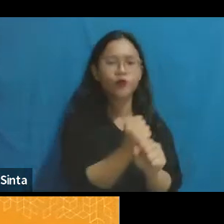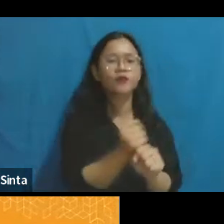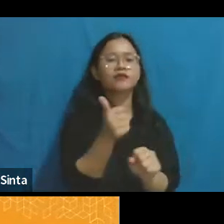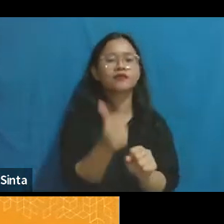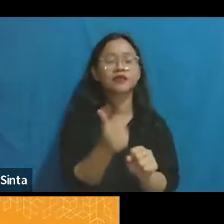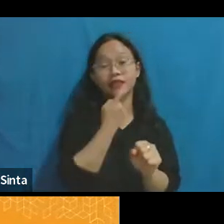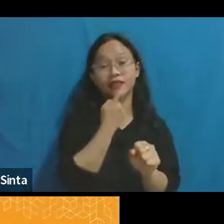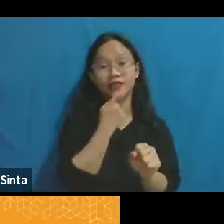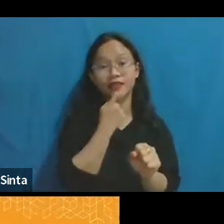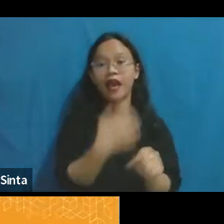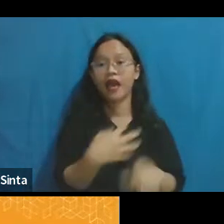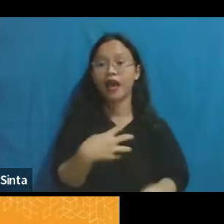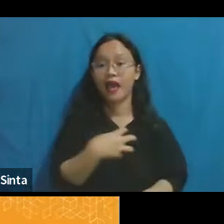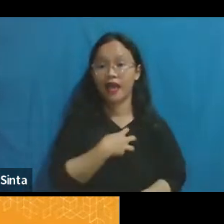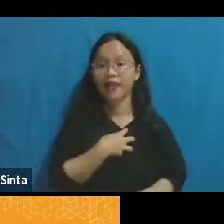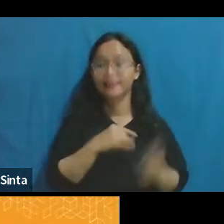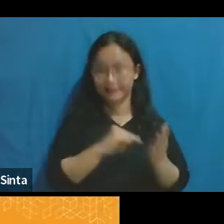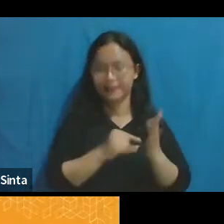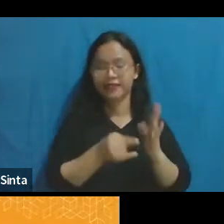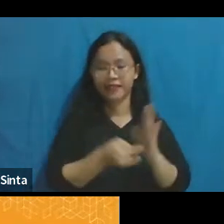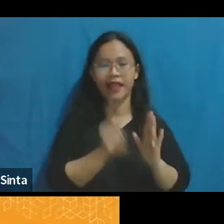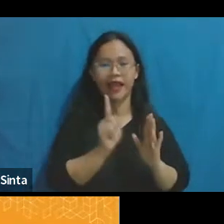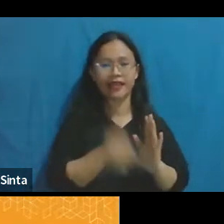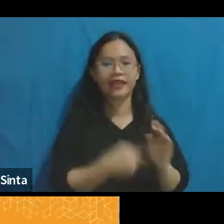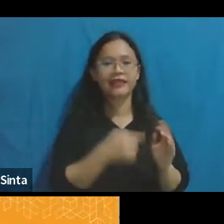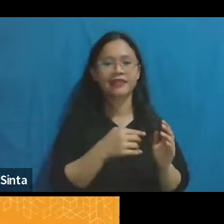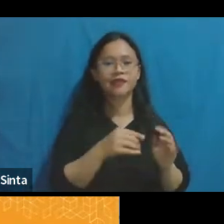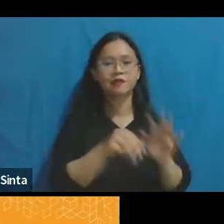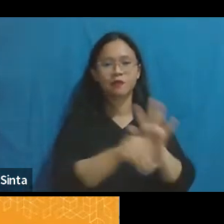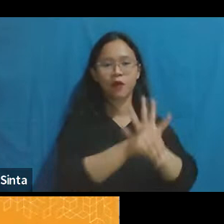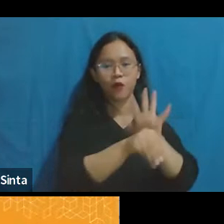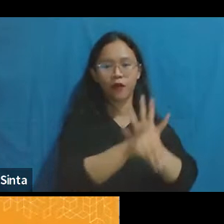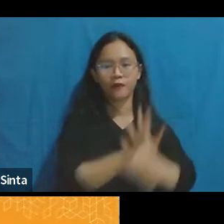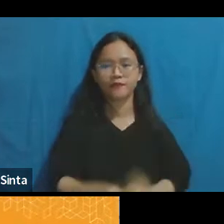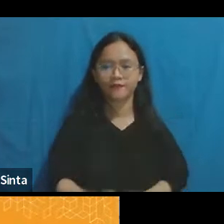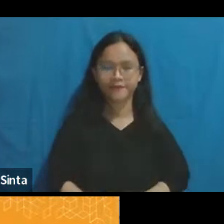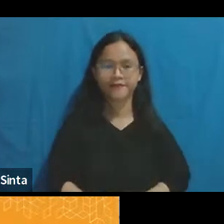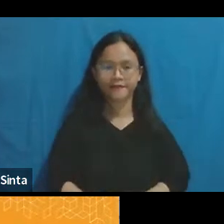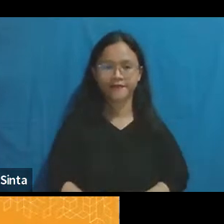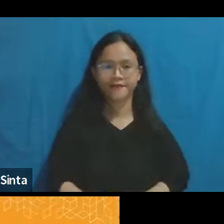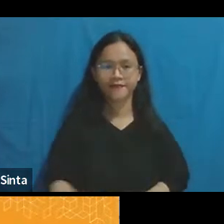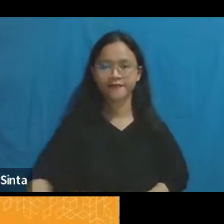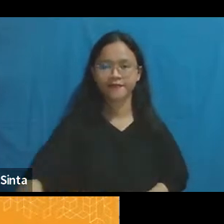Because these years, I mean, like in the five years,